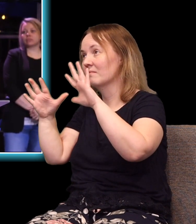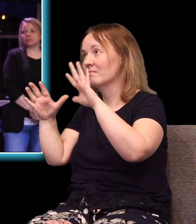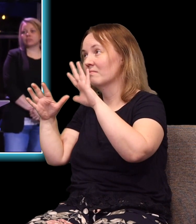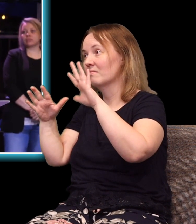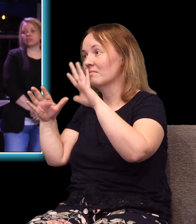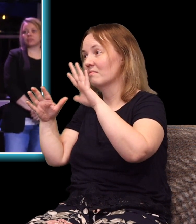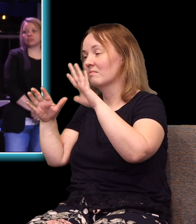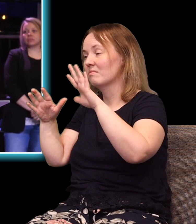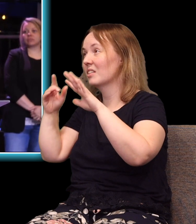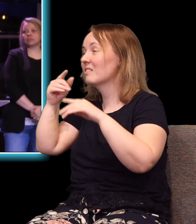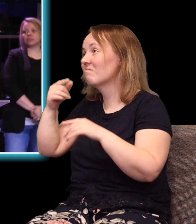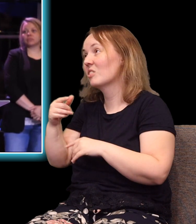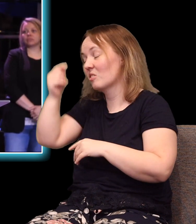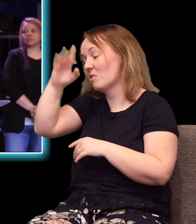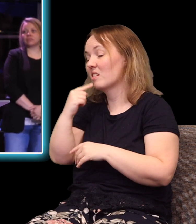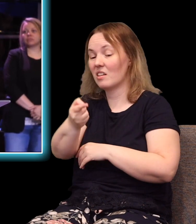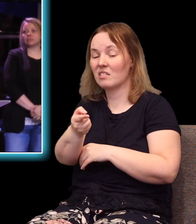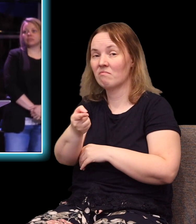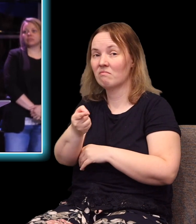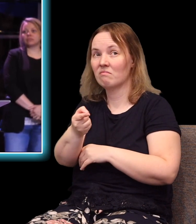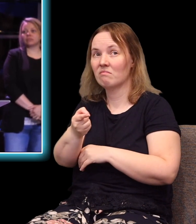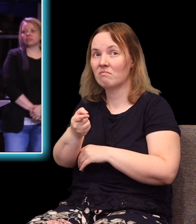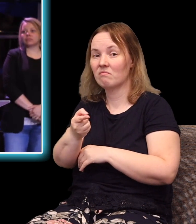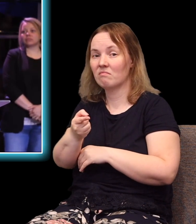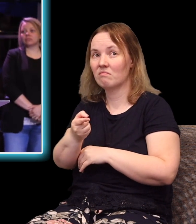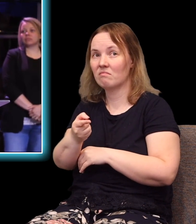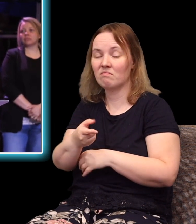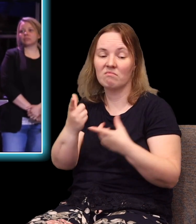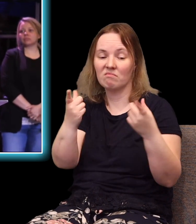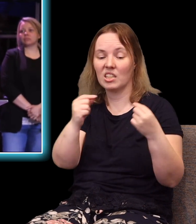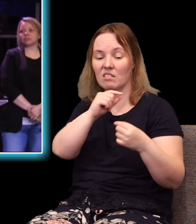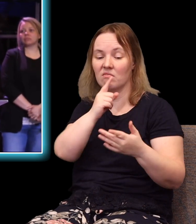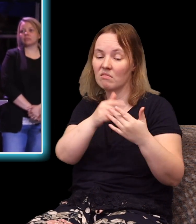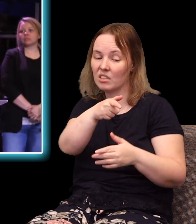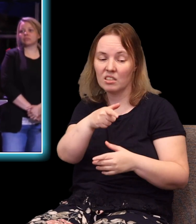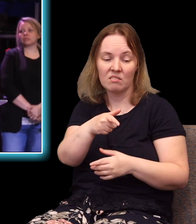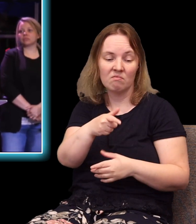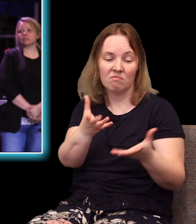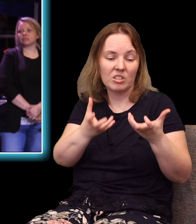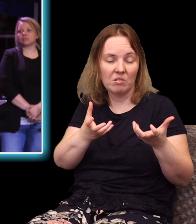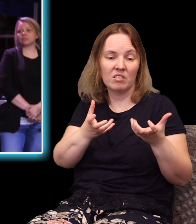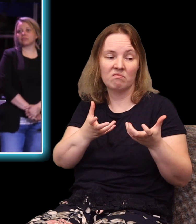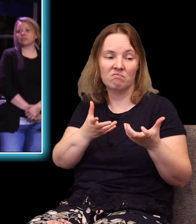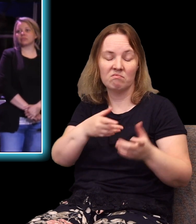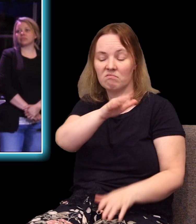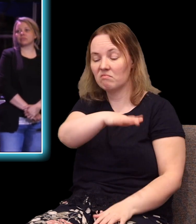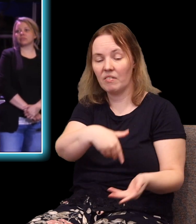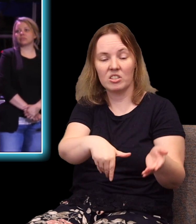done. And those to whom God says, do what you want. Have it your